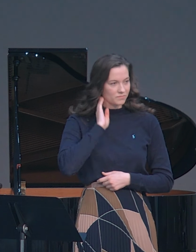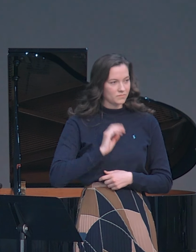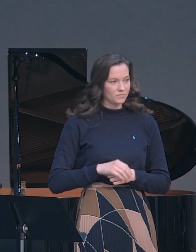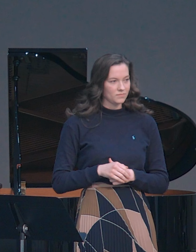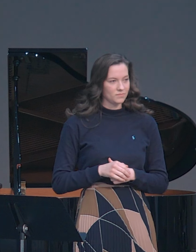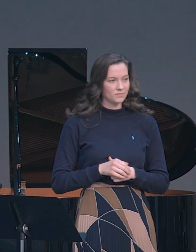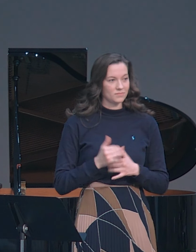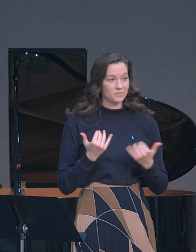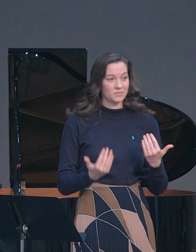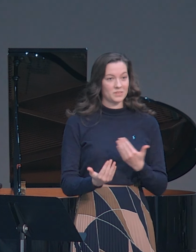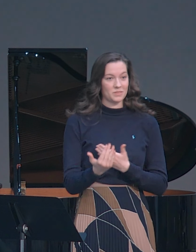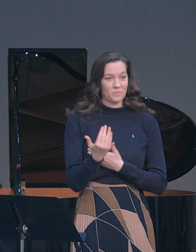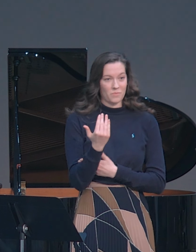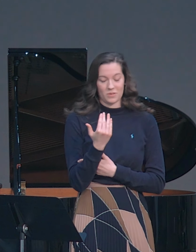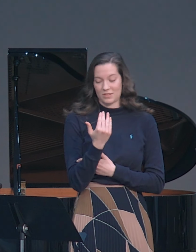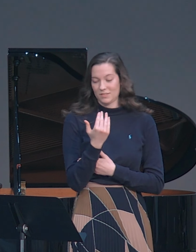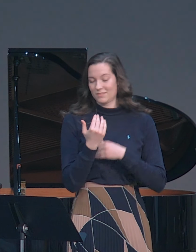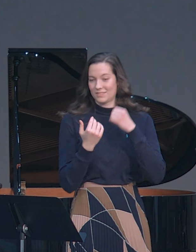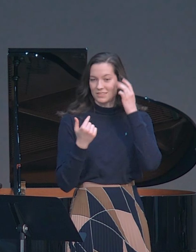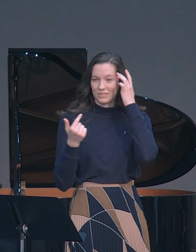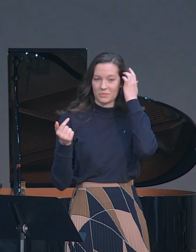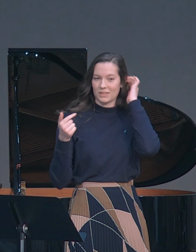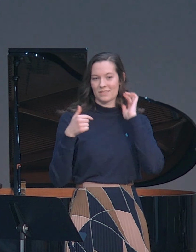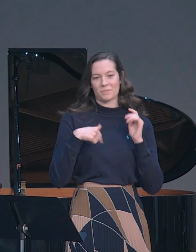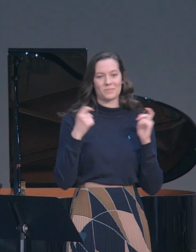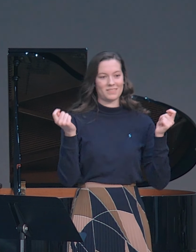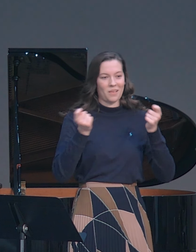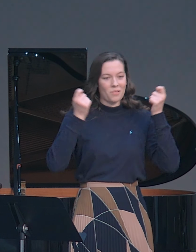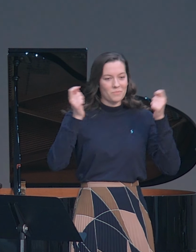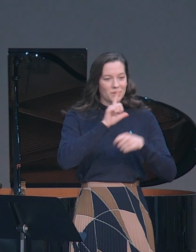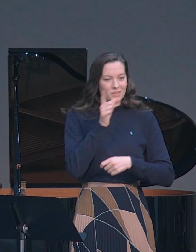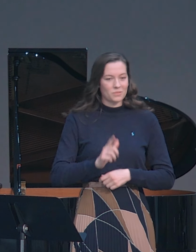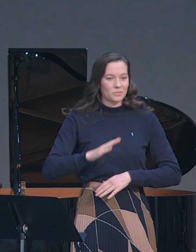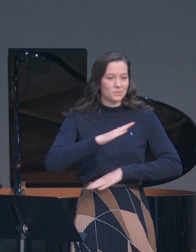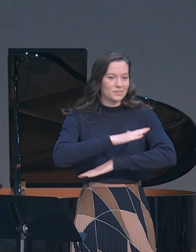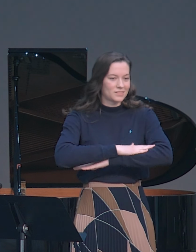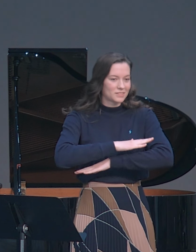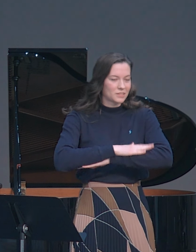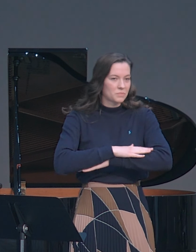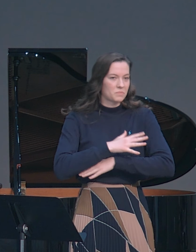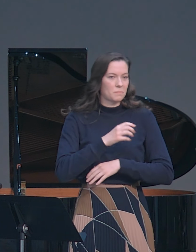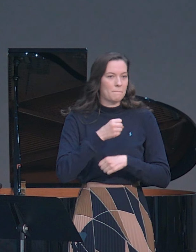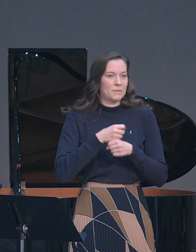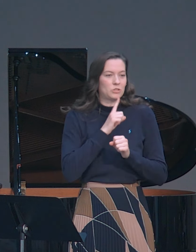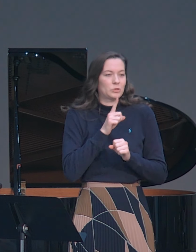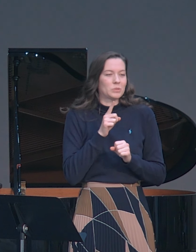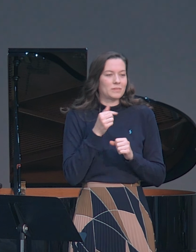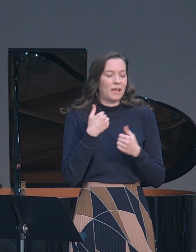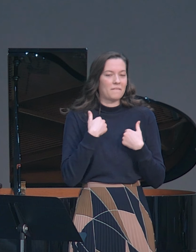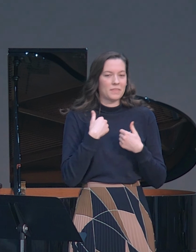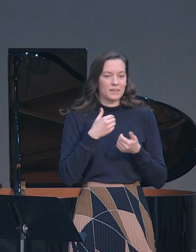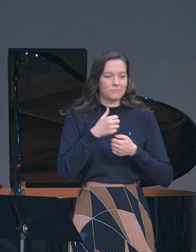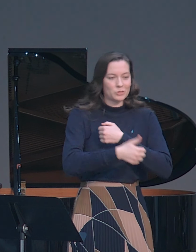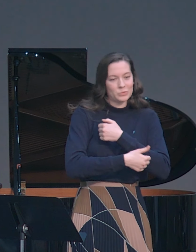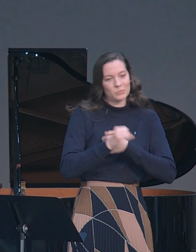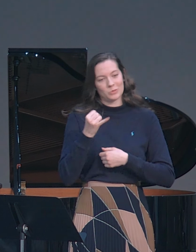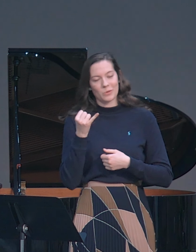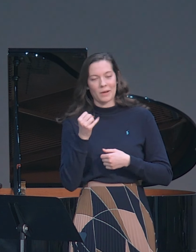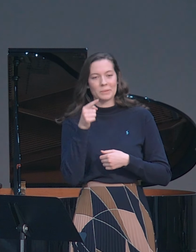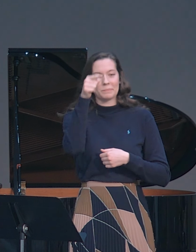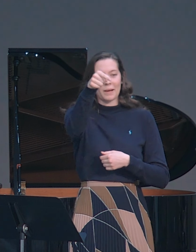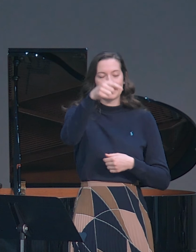This morning, as we come to celebrate communion, we want to make sure that you guys grab the elements from the back table. So if you haven't already done that, please go